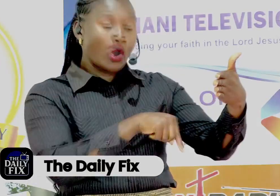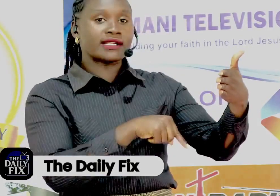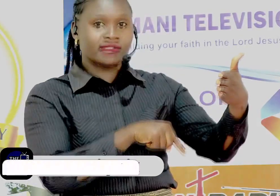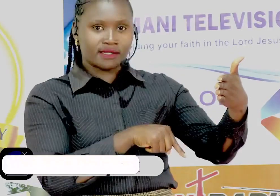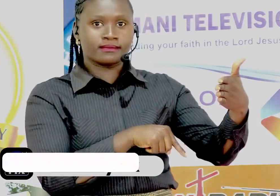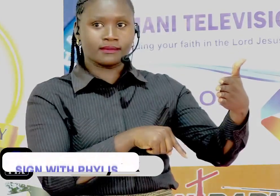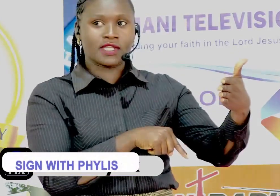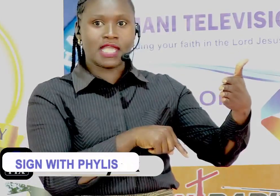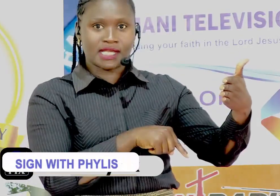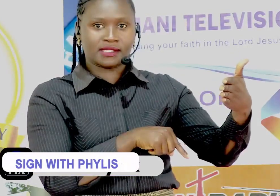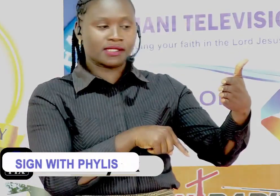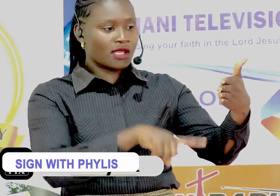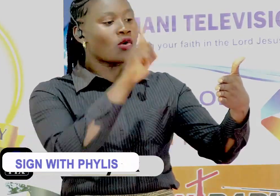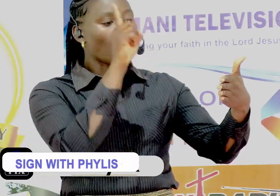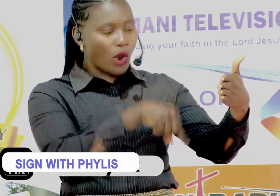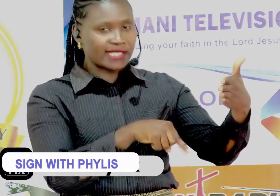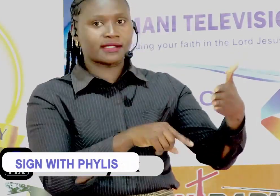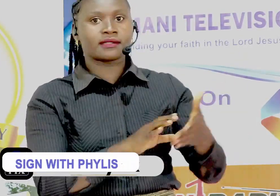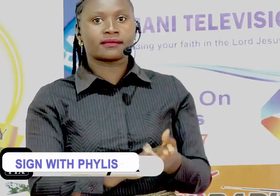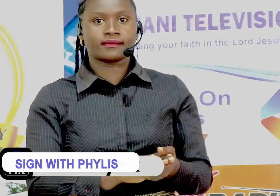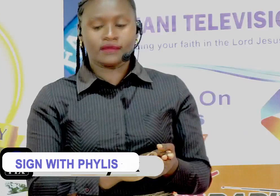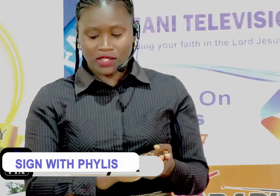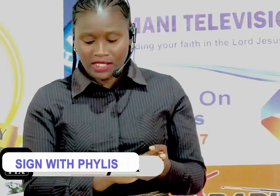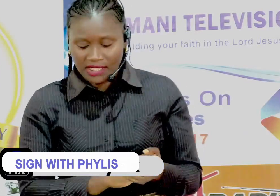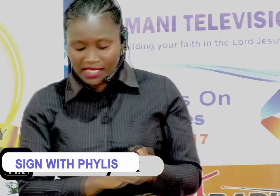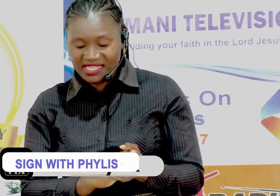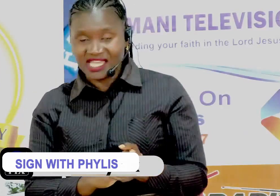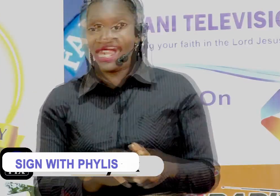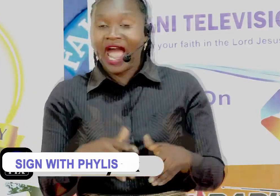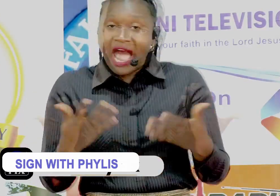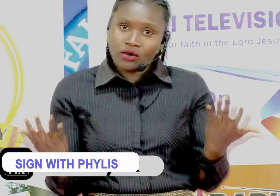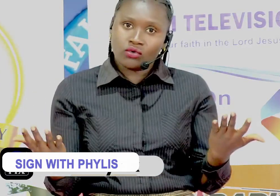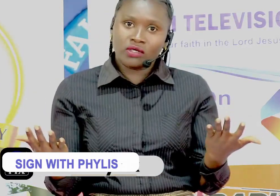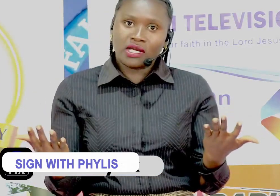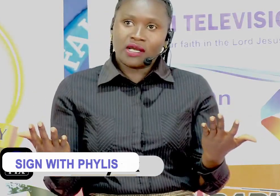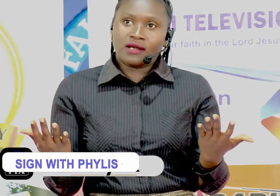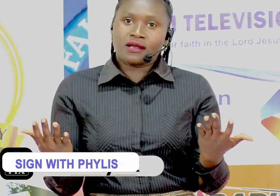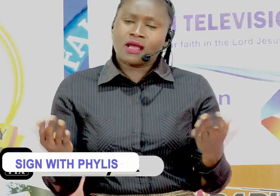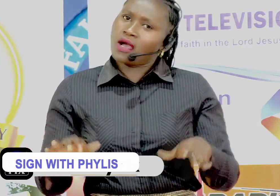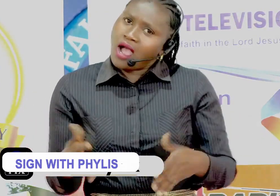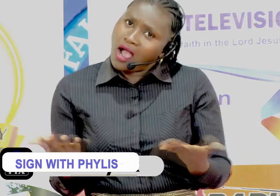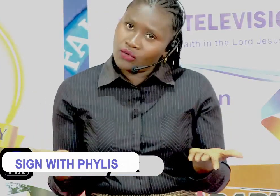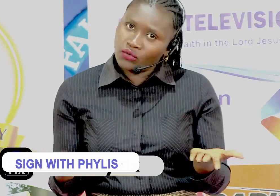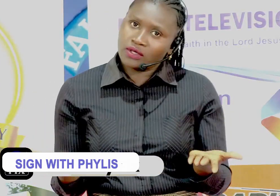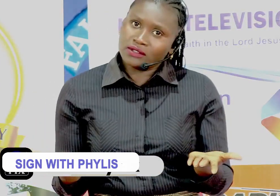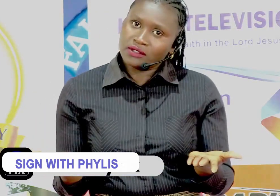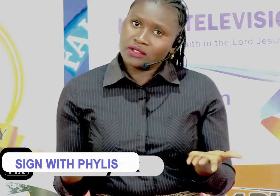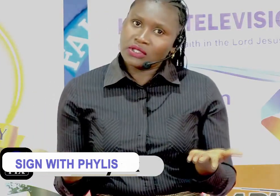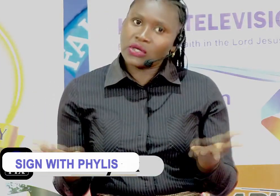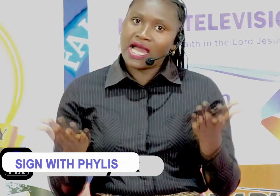What? Yes. What? Okay. And then how? How? You are